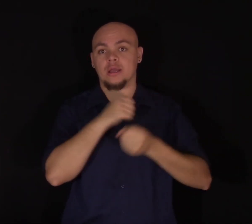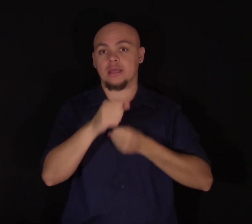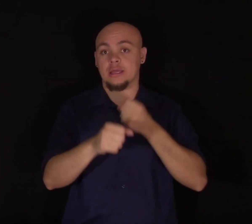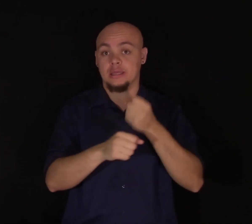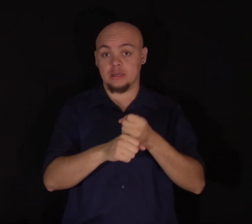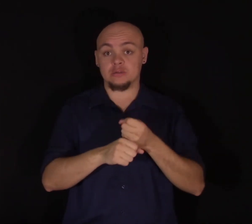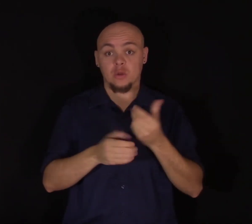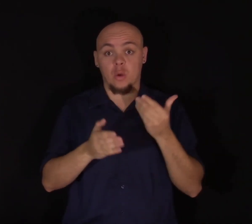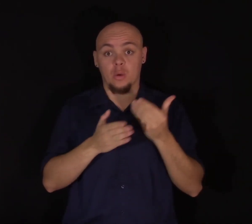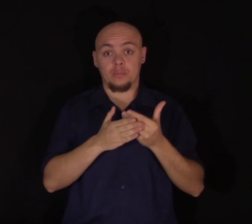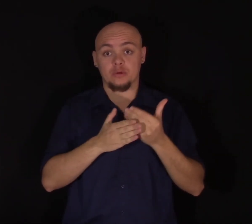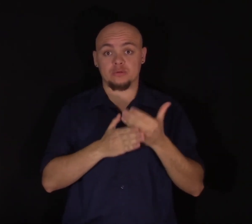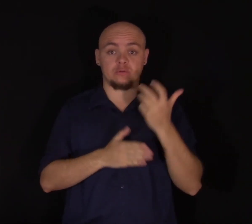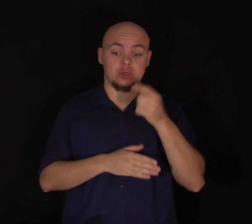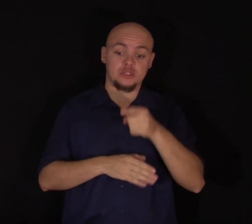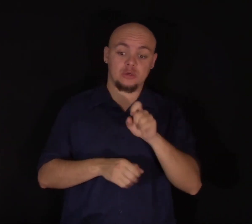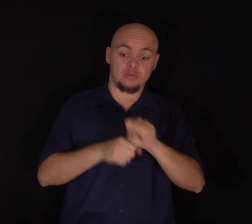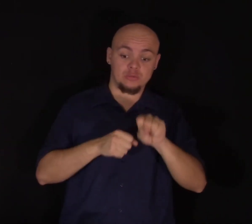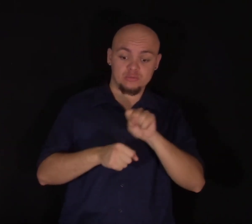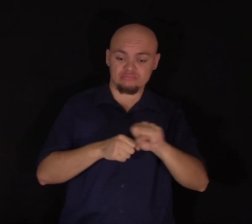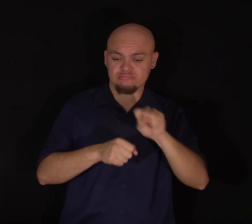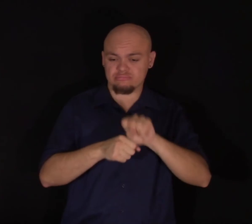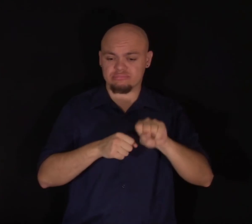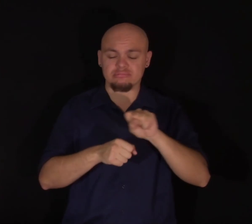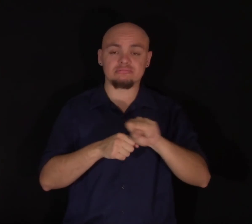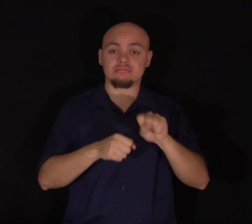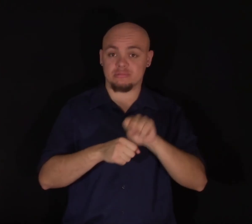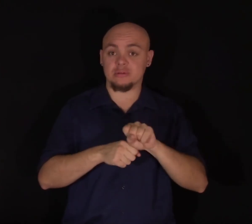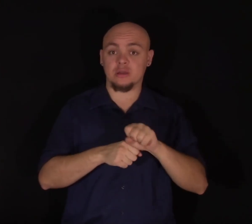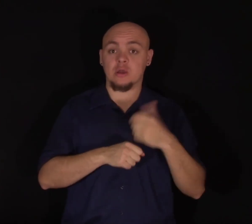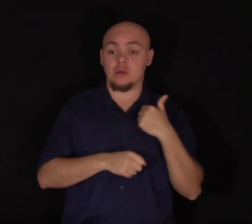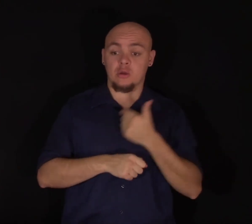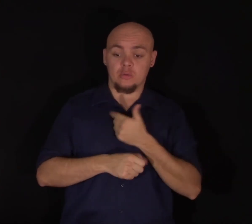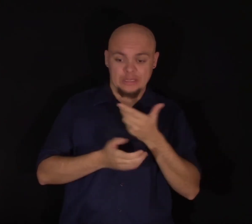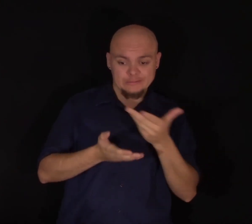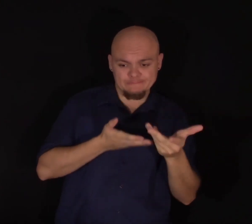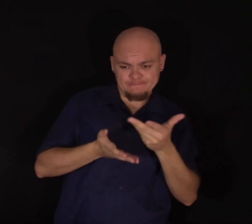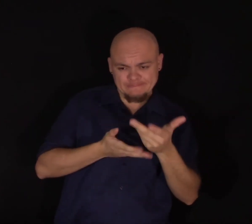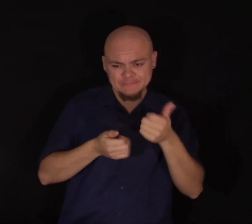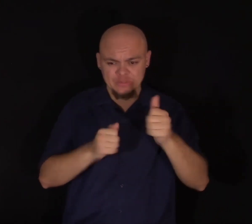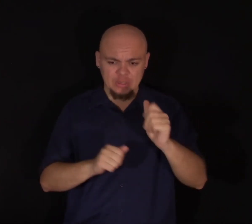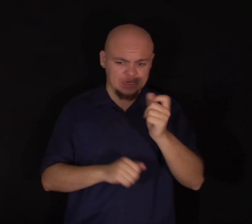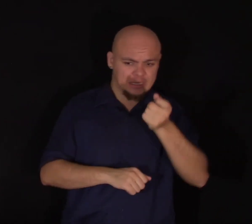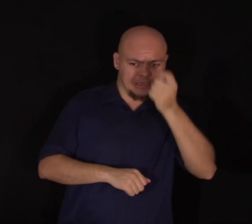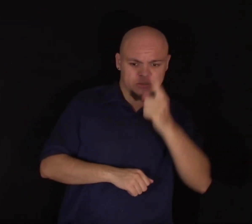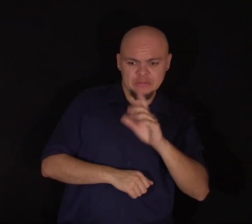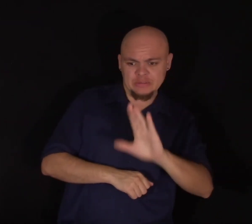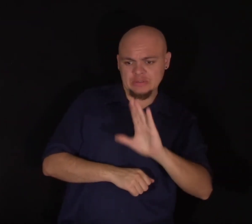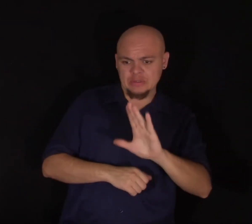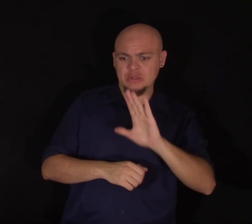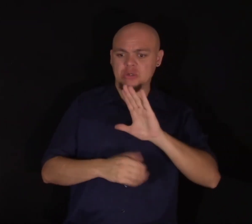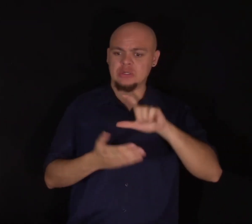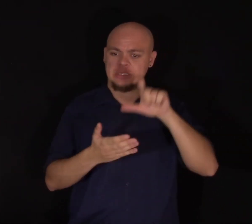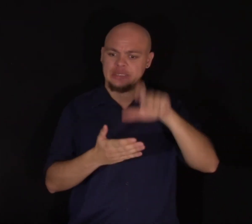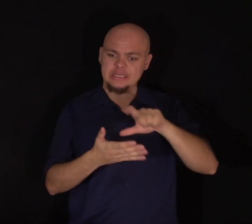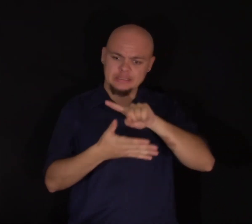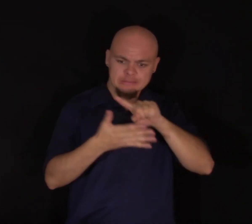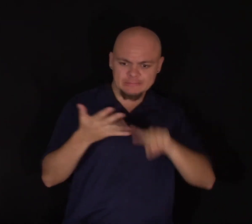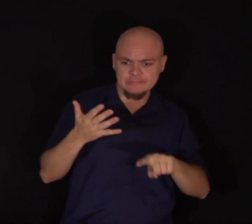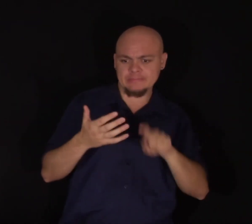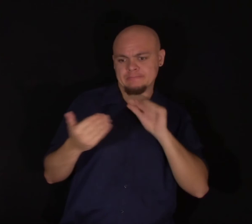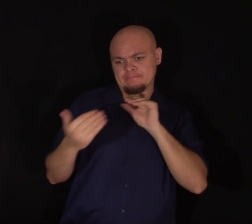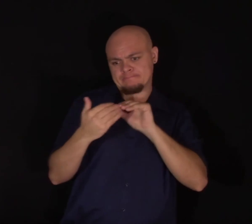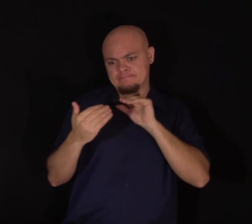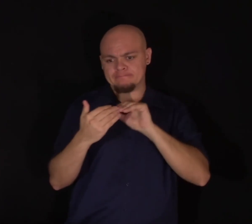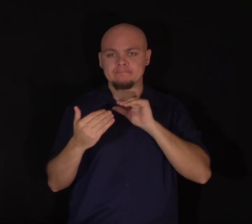there, she worked really, really hard, and we worked to best understand her and meet her needs and help her